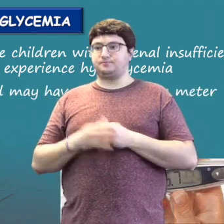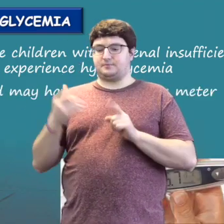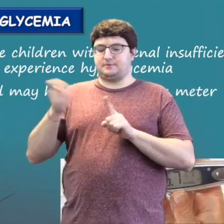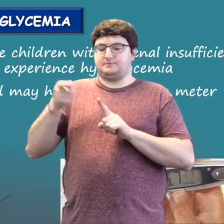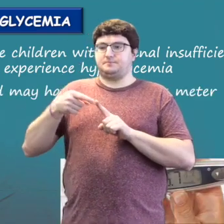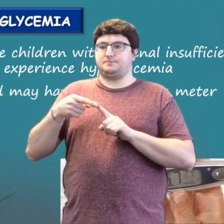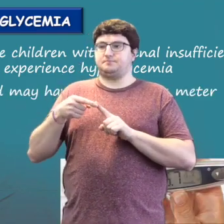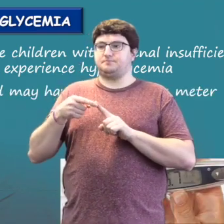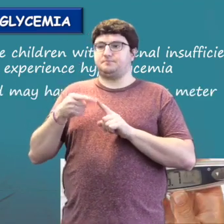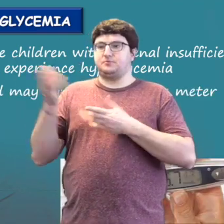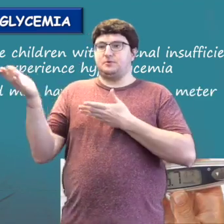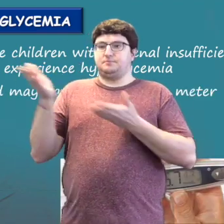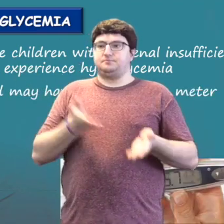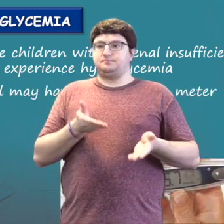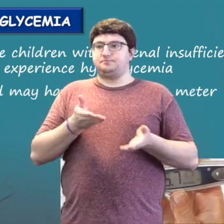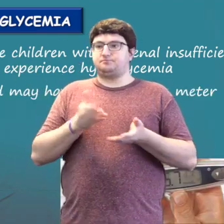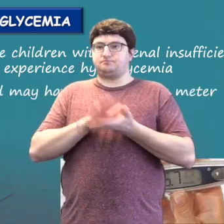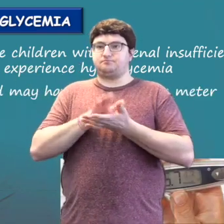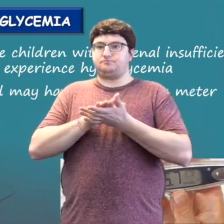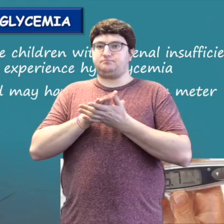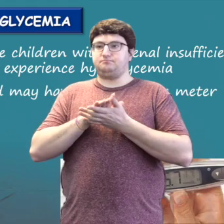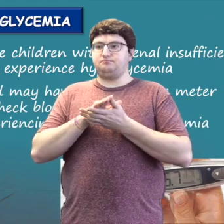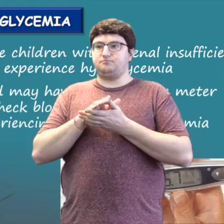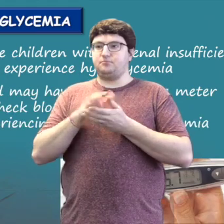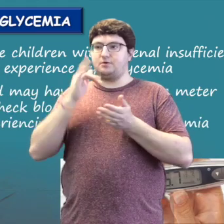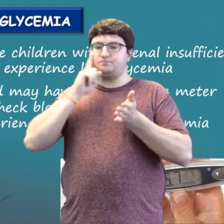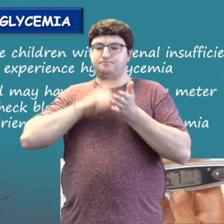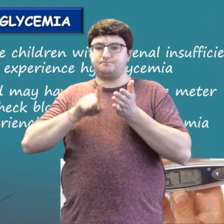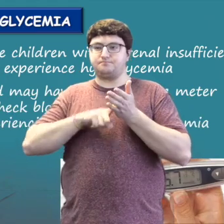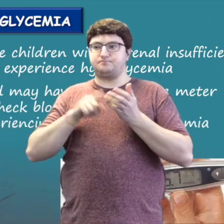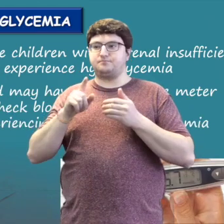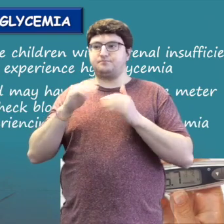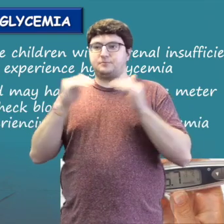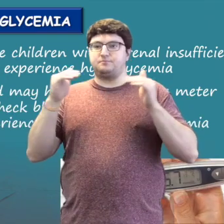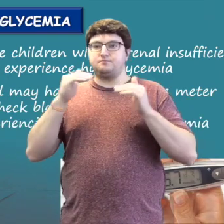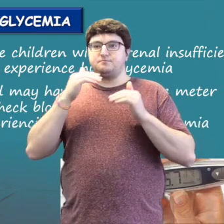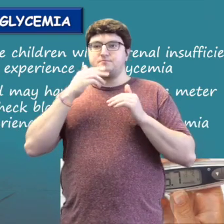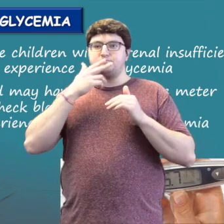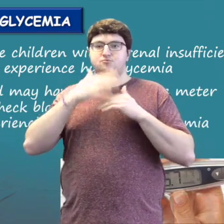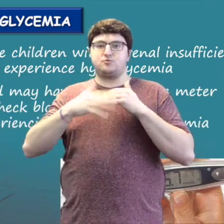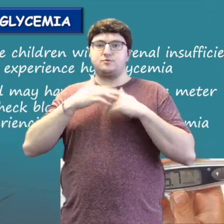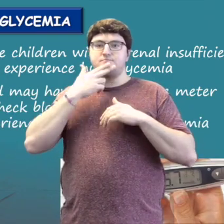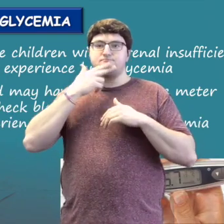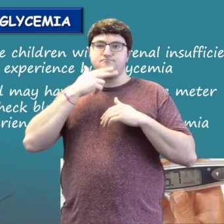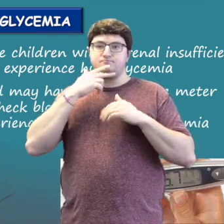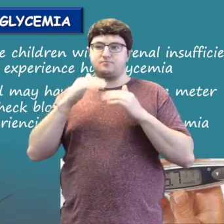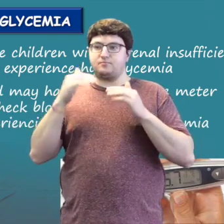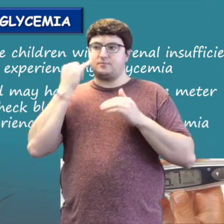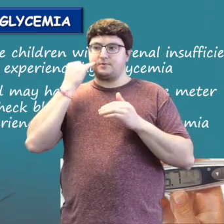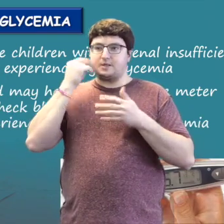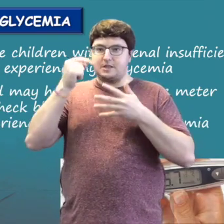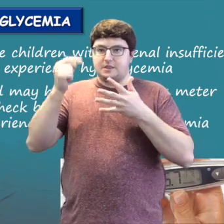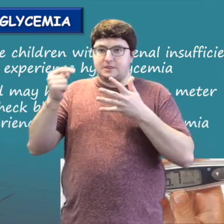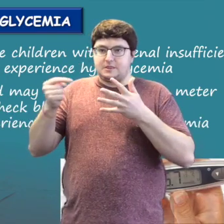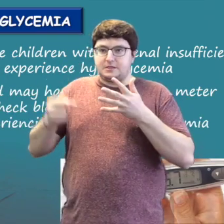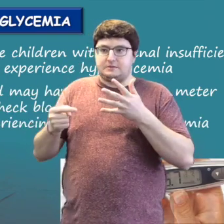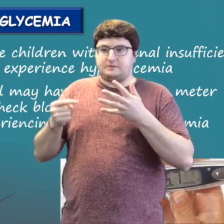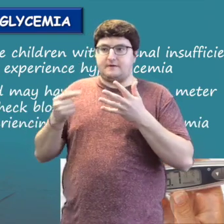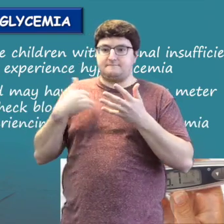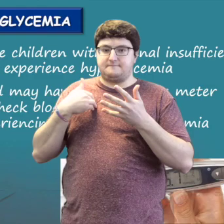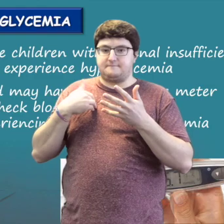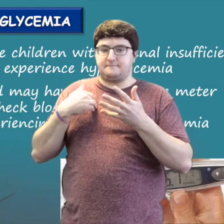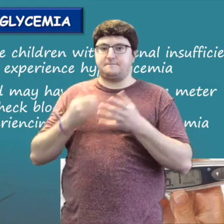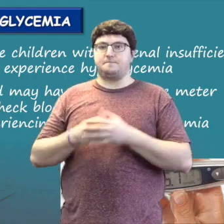blood glucose meter to the community program to check their blood glucose level when experiencing signs of